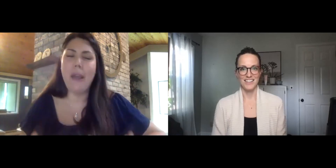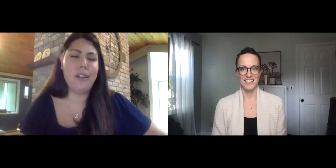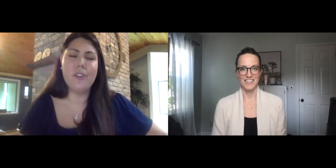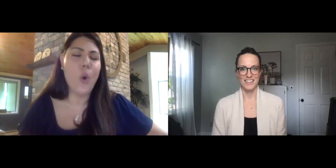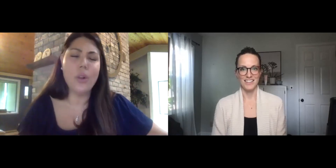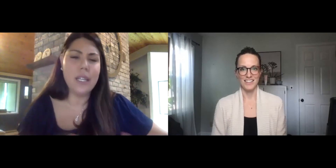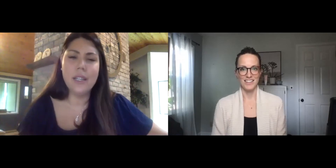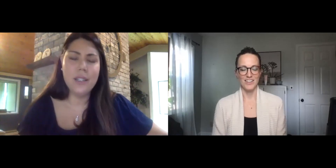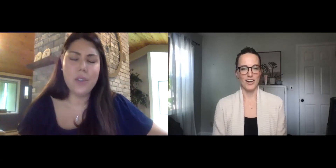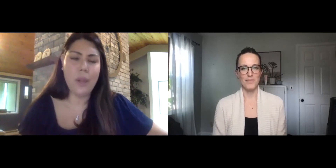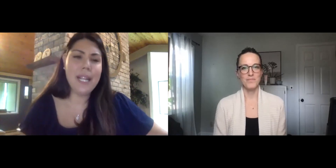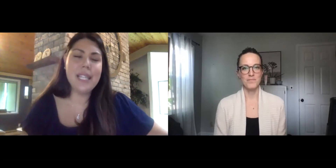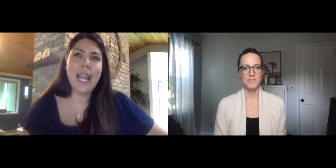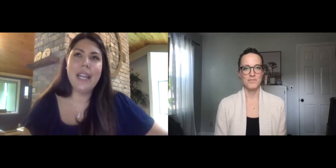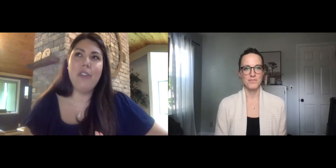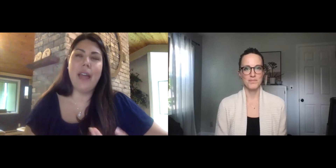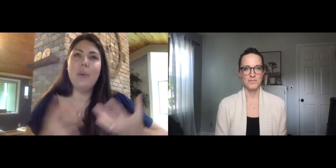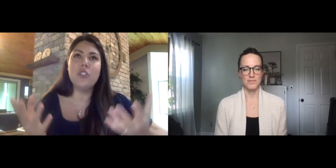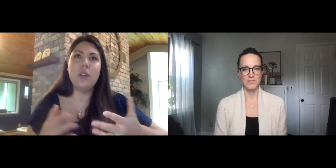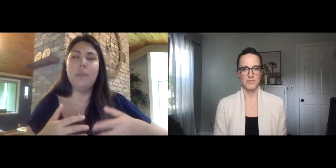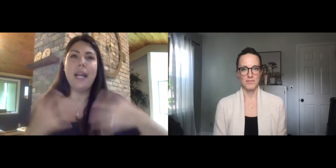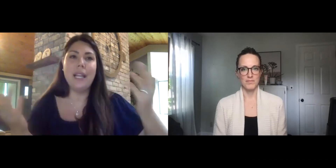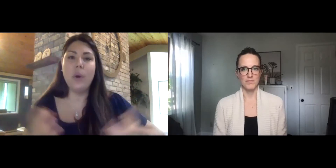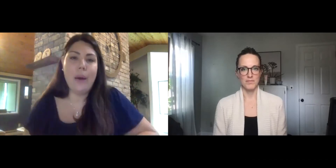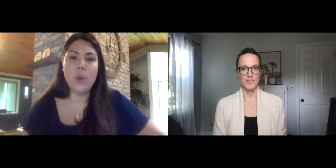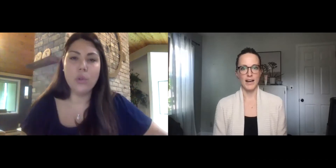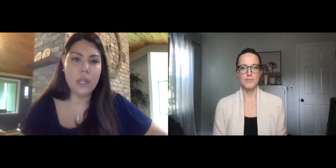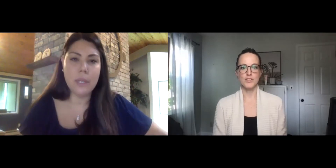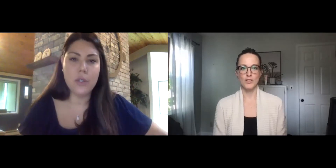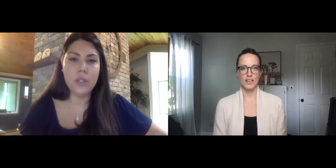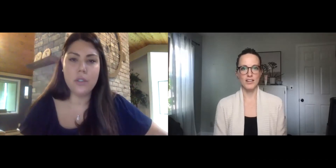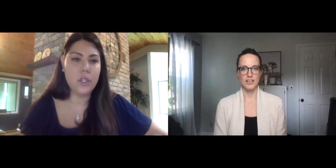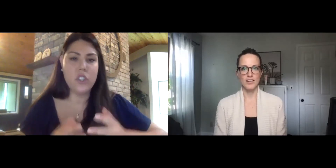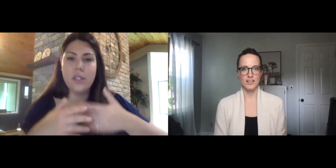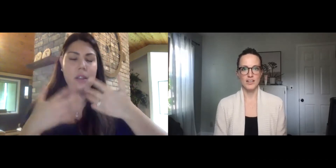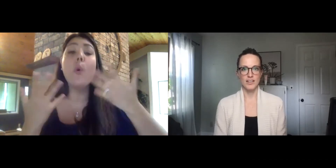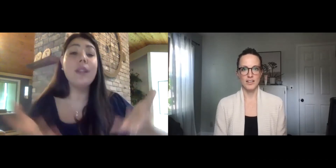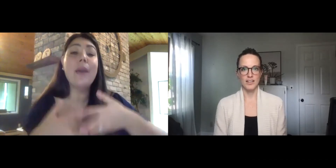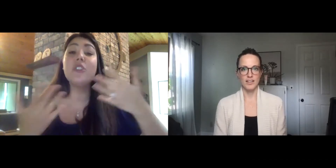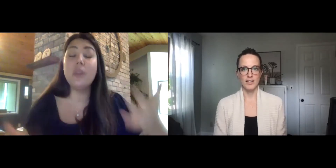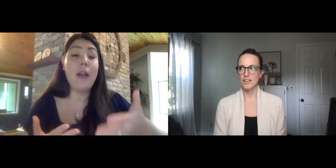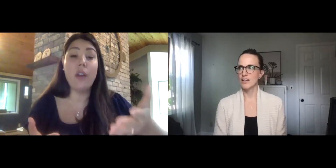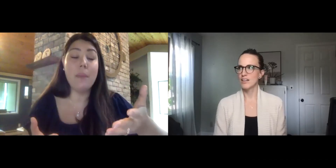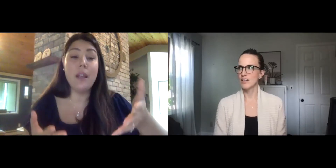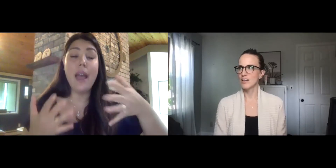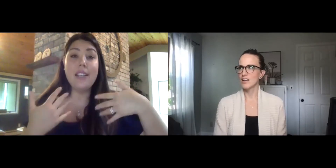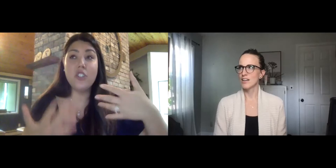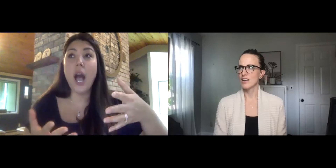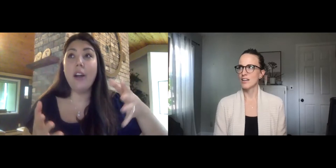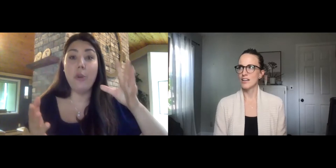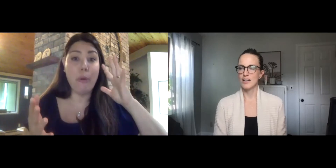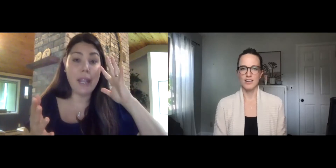one parent could totally. I mean, it's like any other language, bilingual household. Absolutely. I mean, just the more language, the better. I mean,